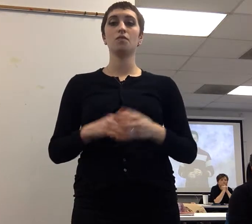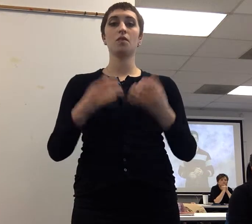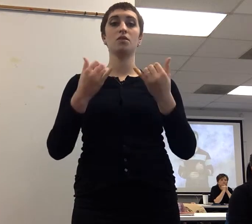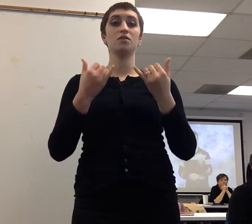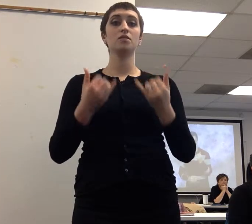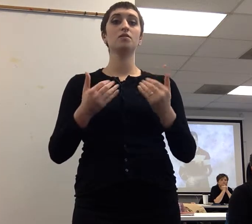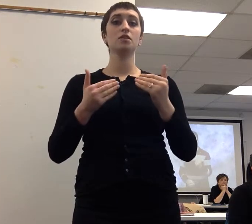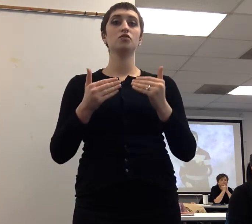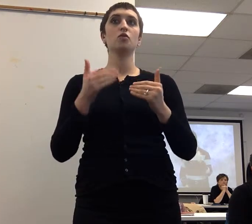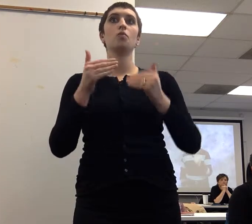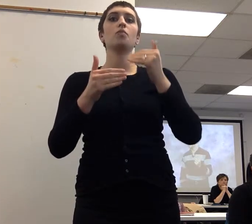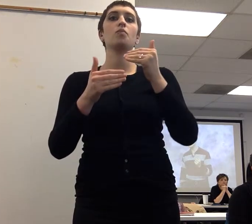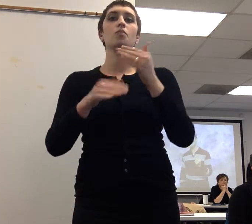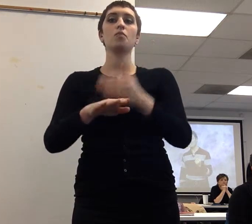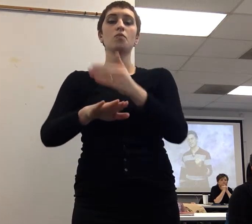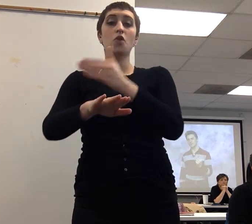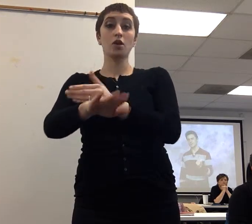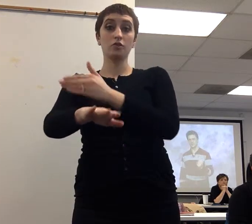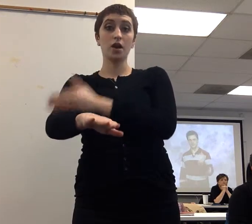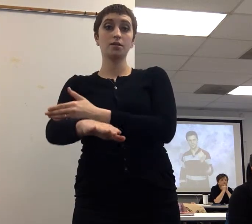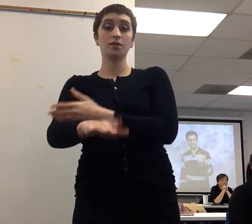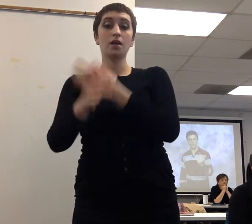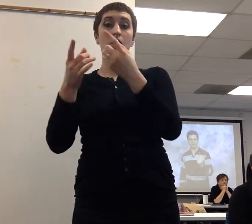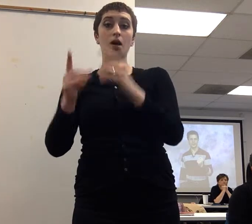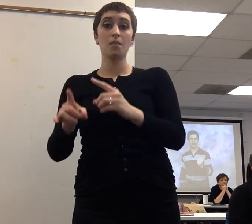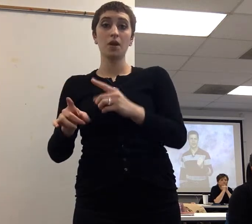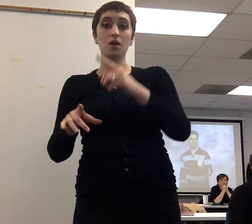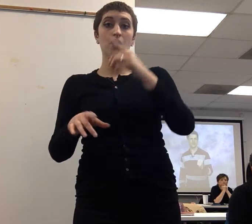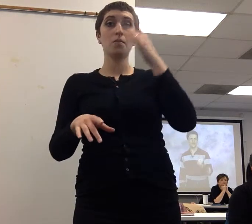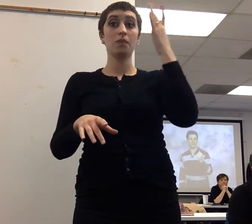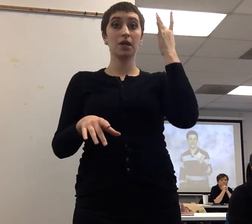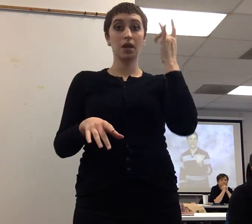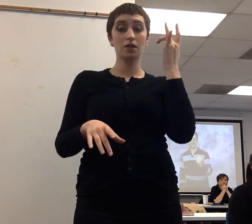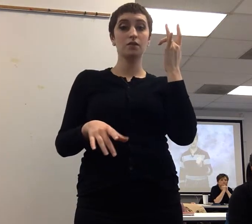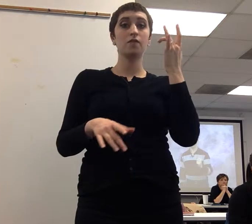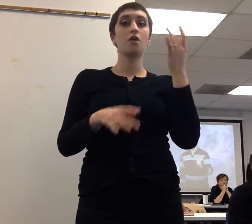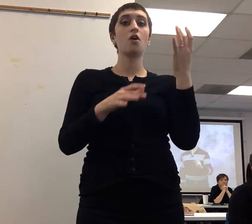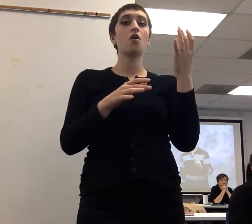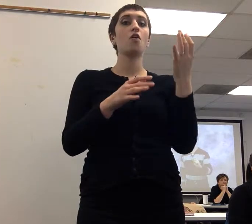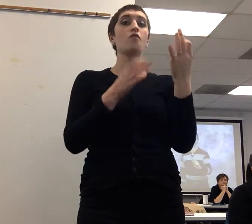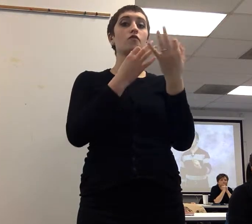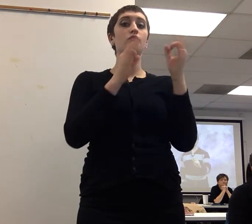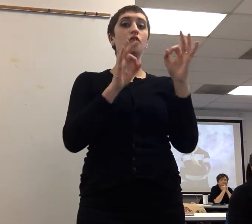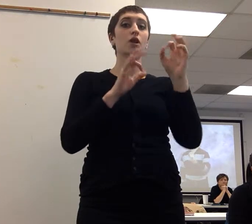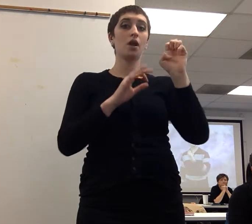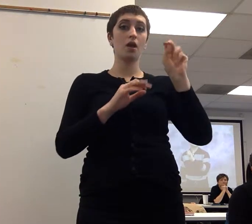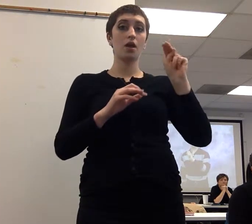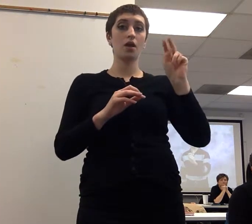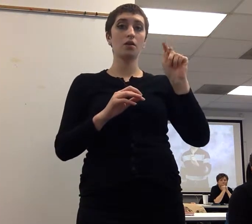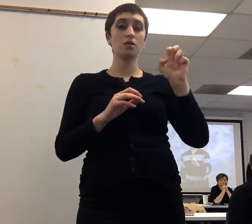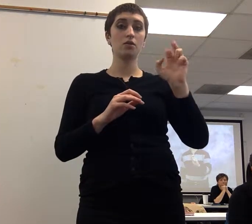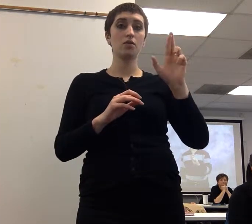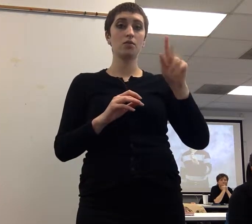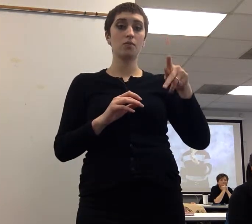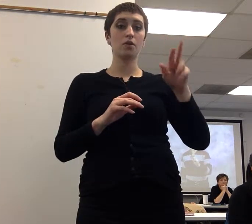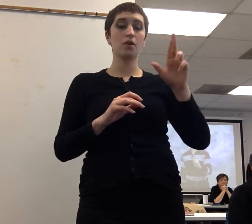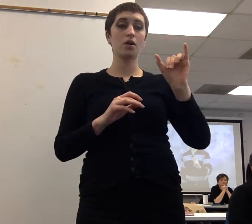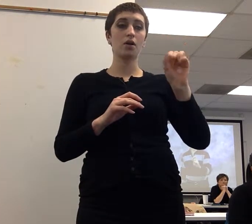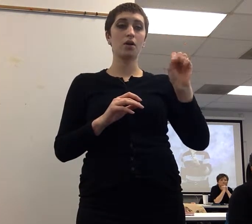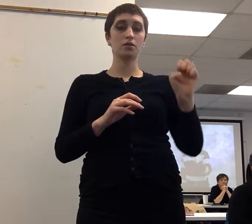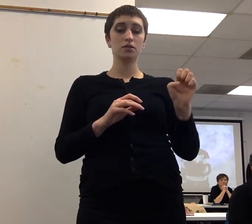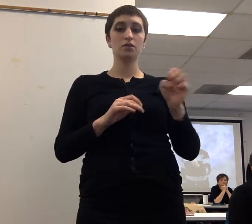about because of free enterprise. This progress came about when there was little,